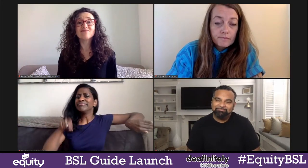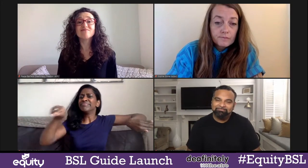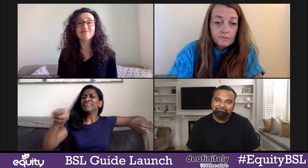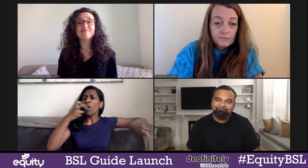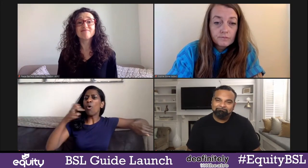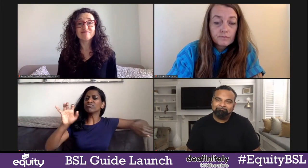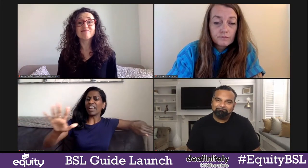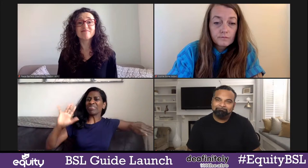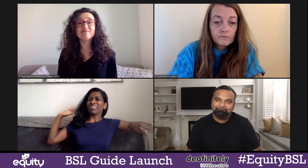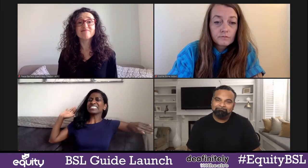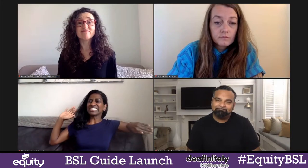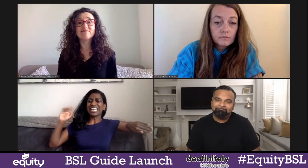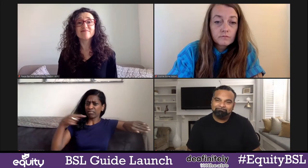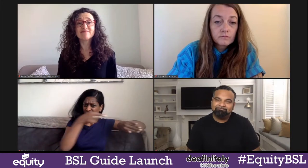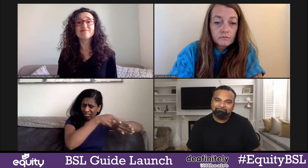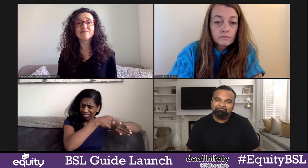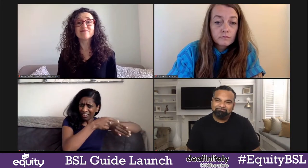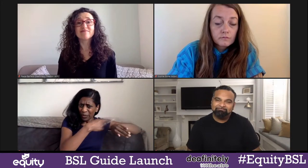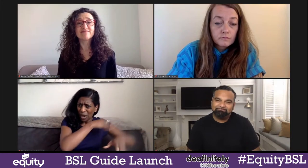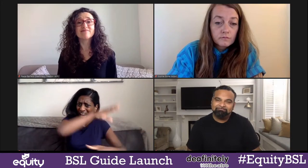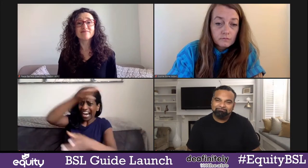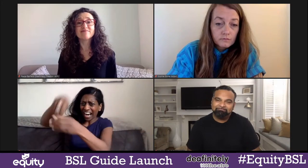community, you can't assume that there are